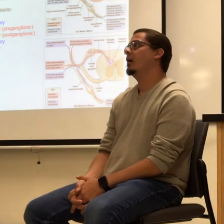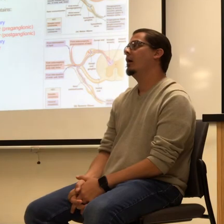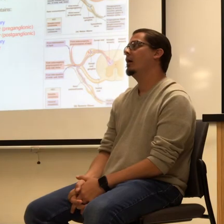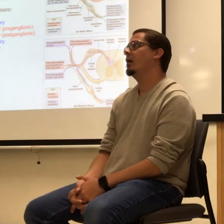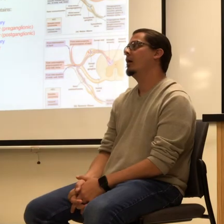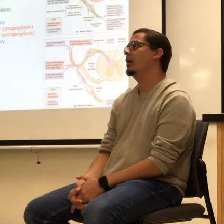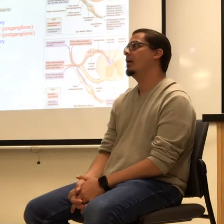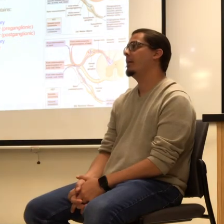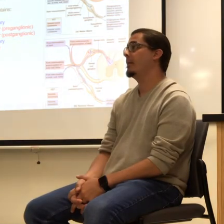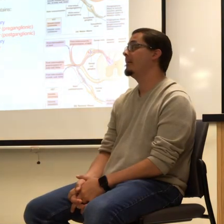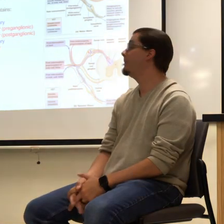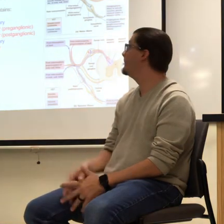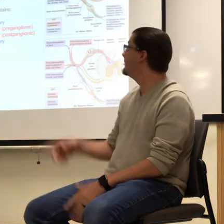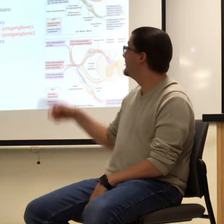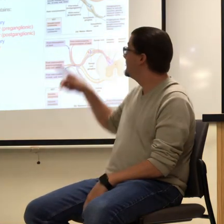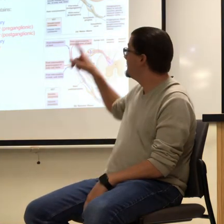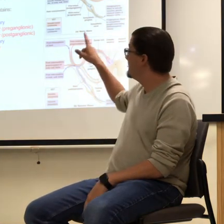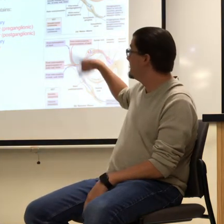Of those choices,